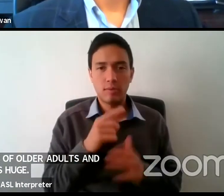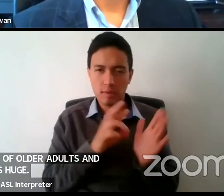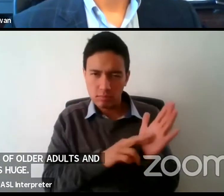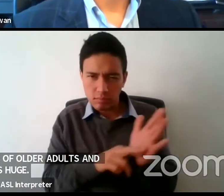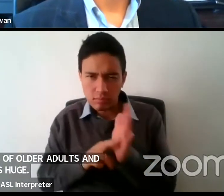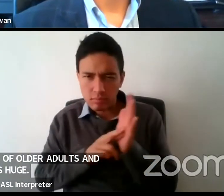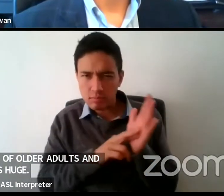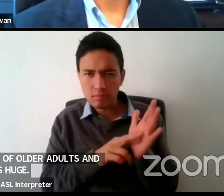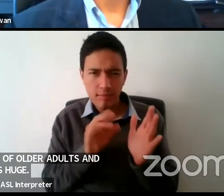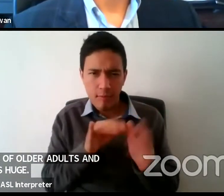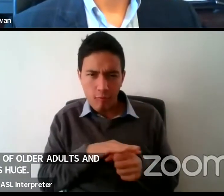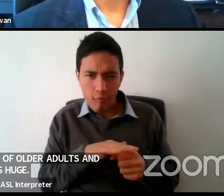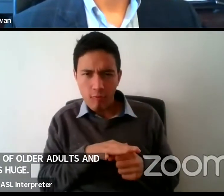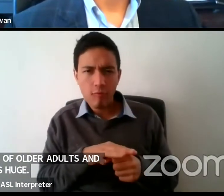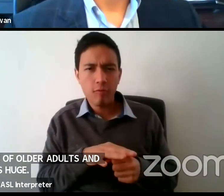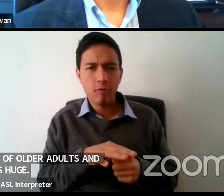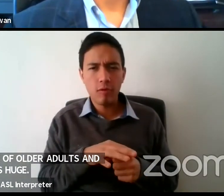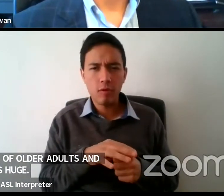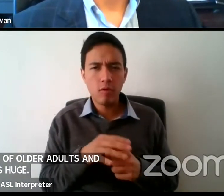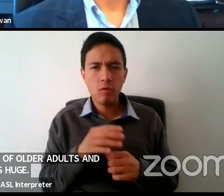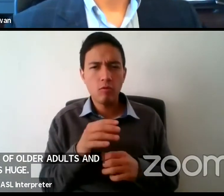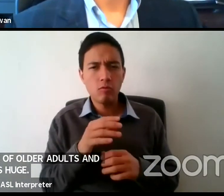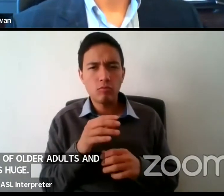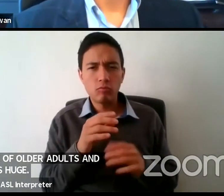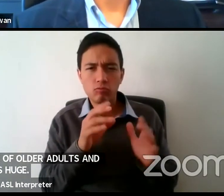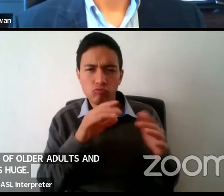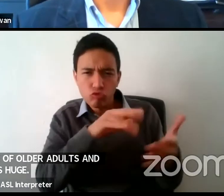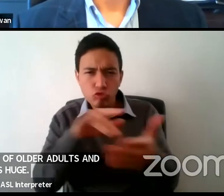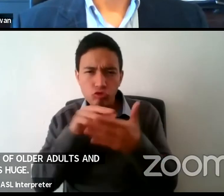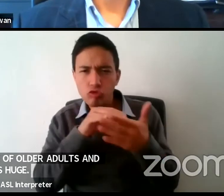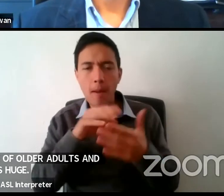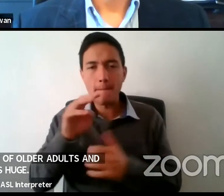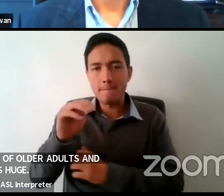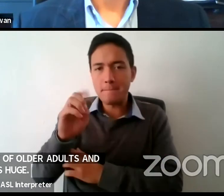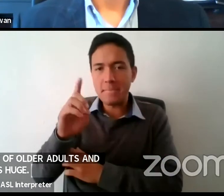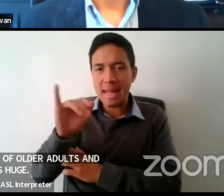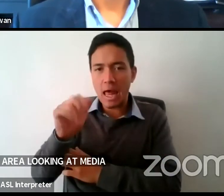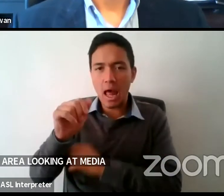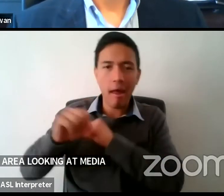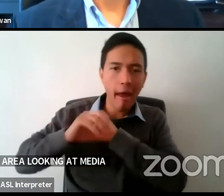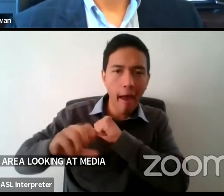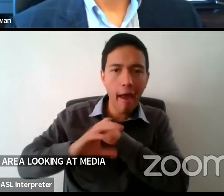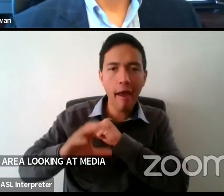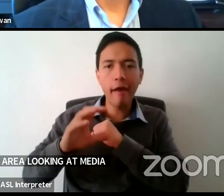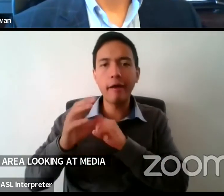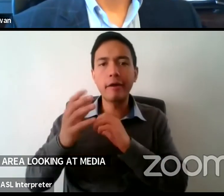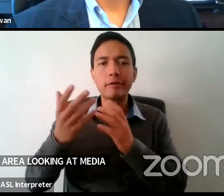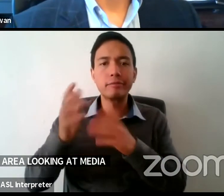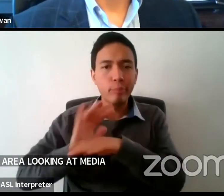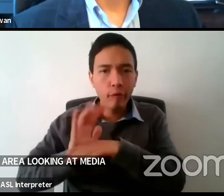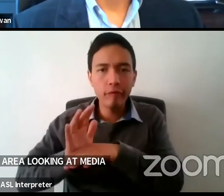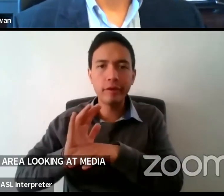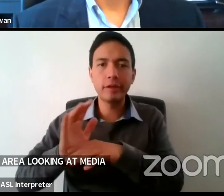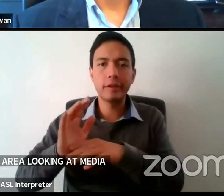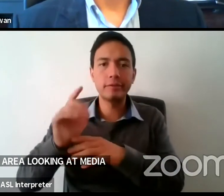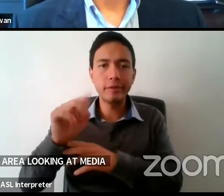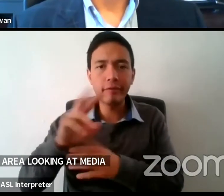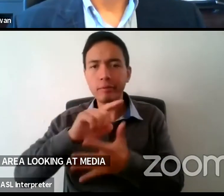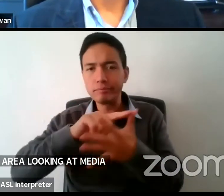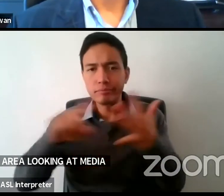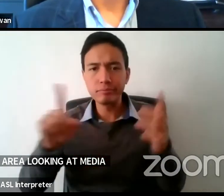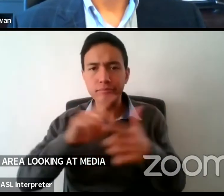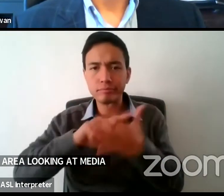at media imagery. First of all, just in general of older adults in the media and how they're being represented, but